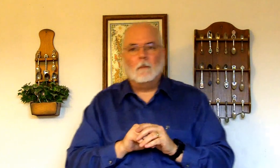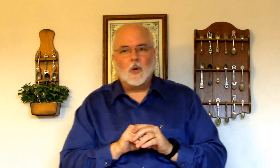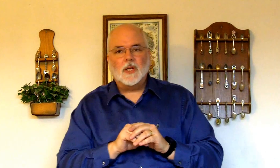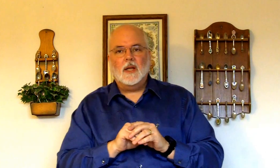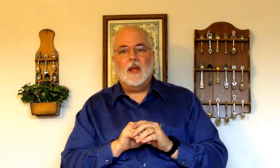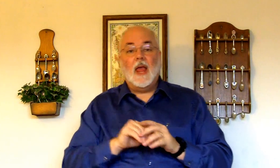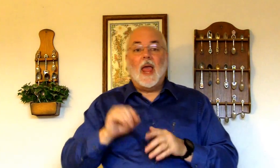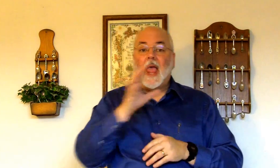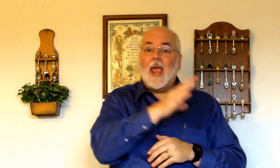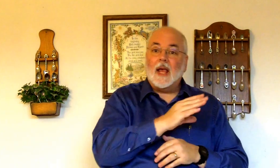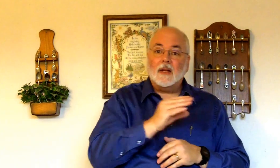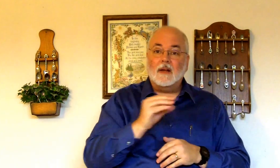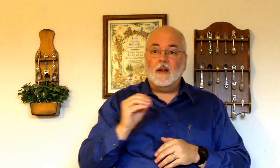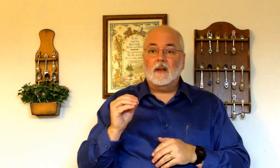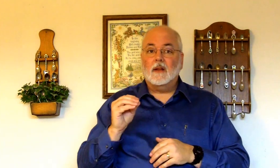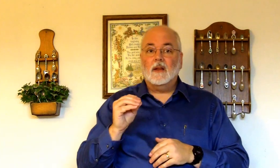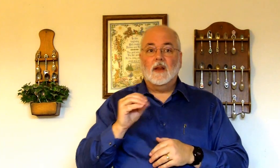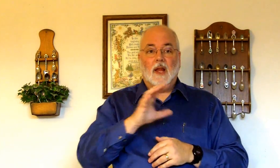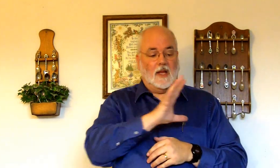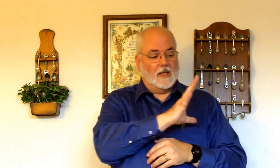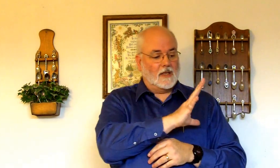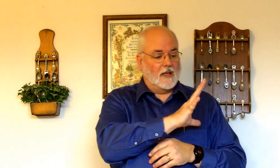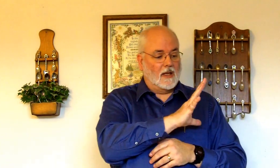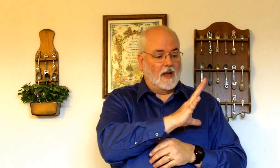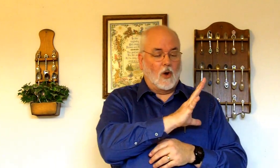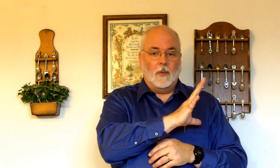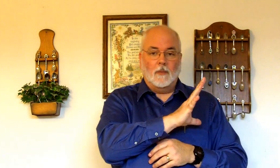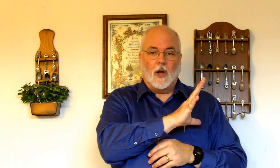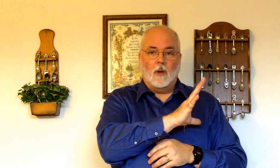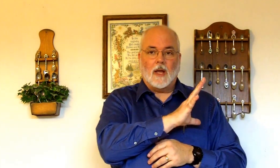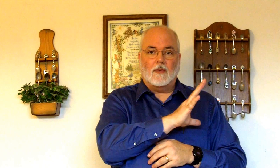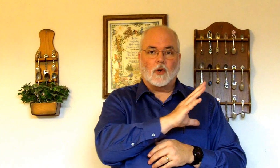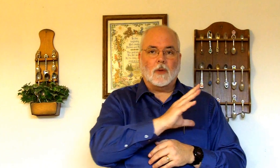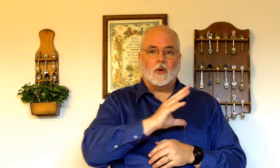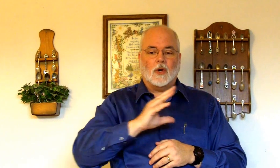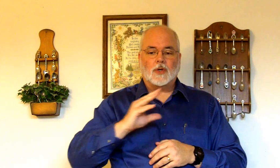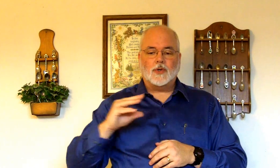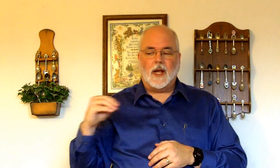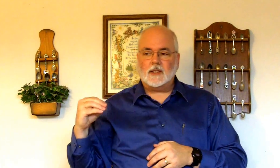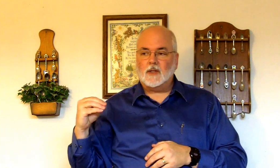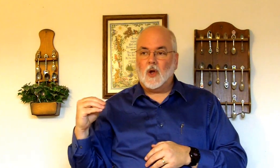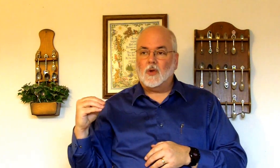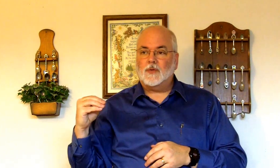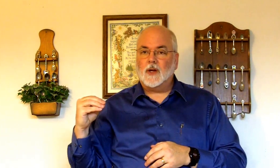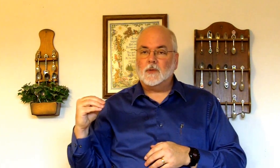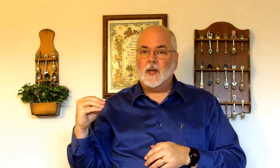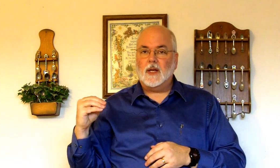Mercy. And it's the open palm kind of coming across your chest into all your fingers being